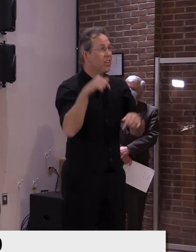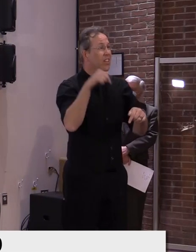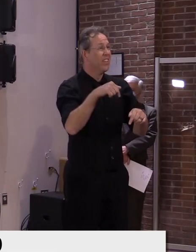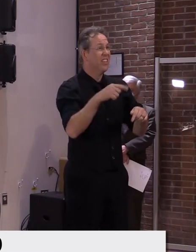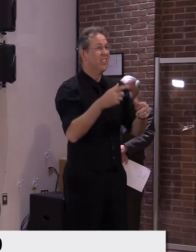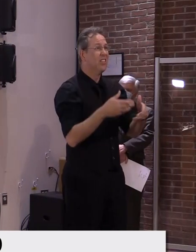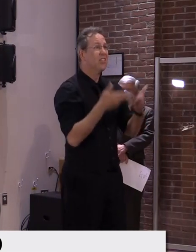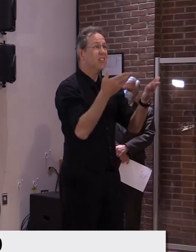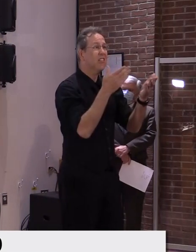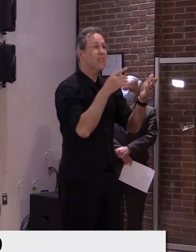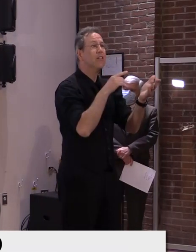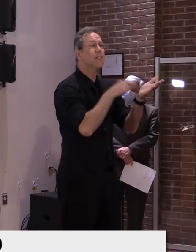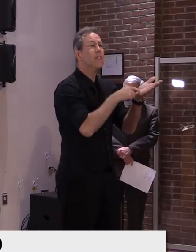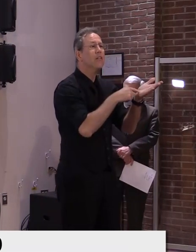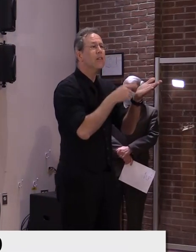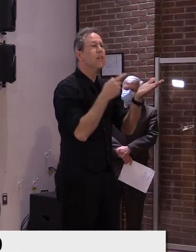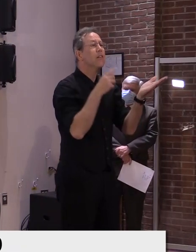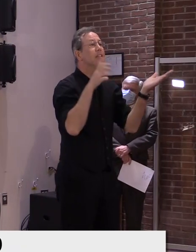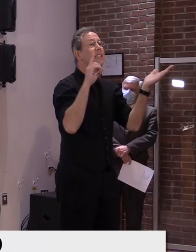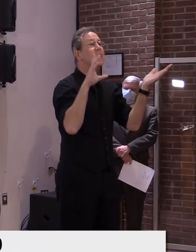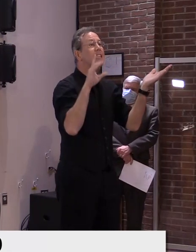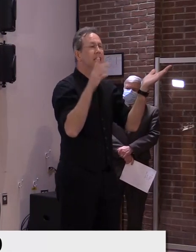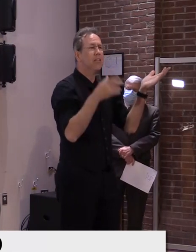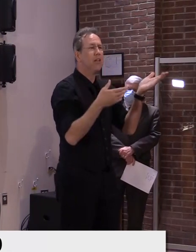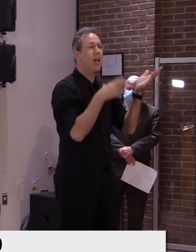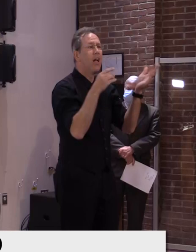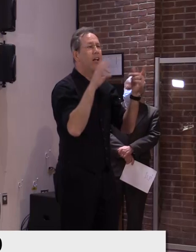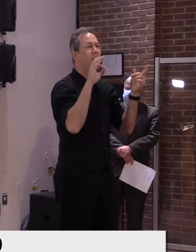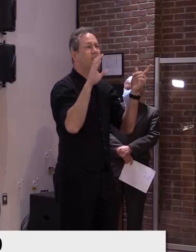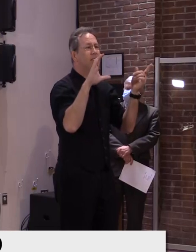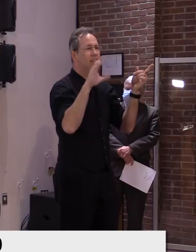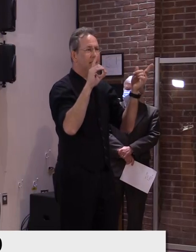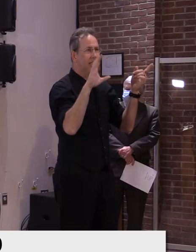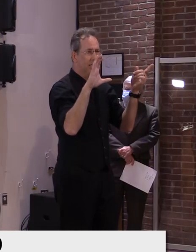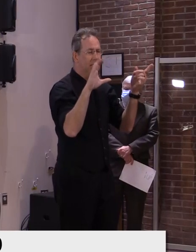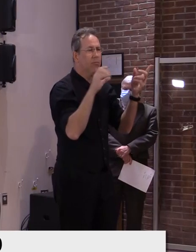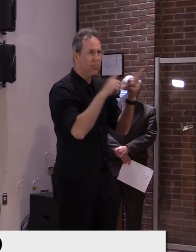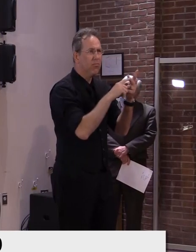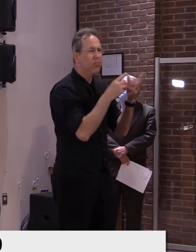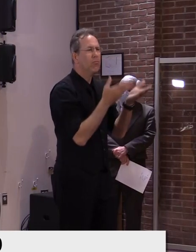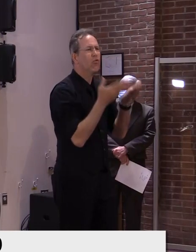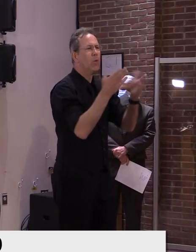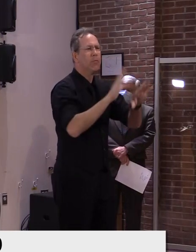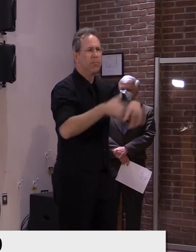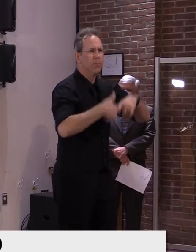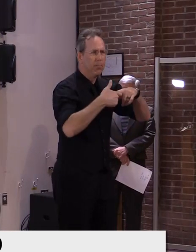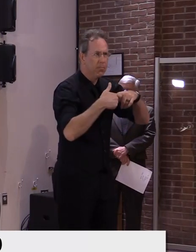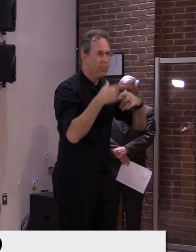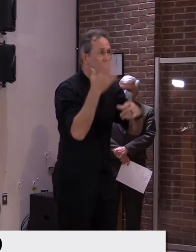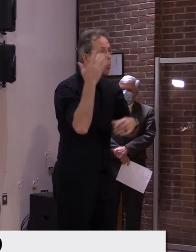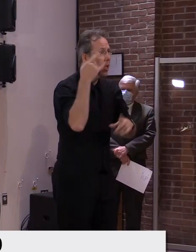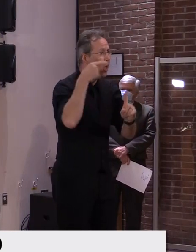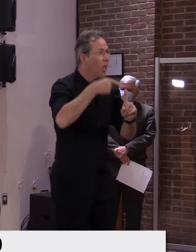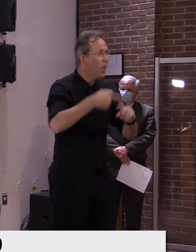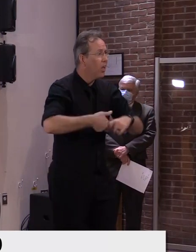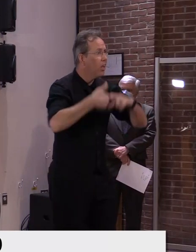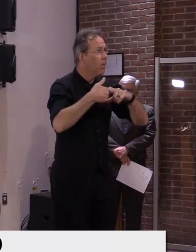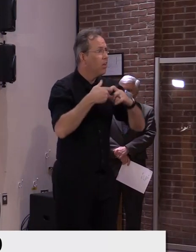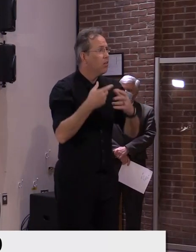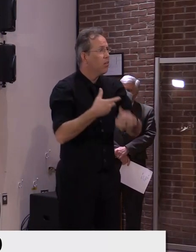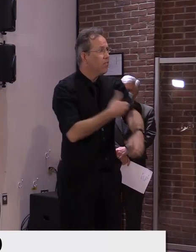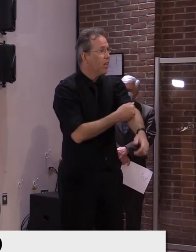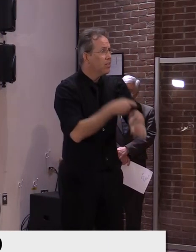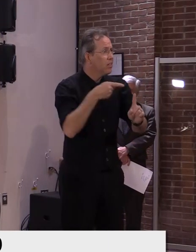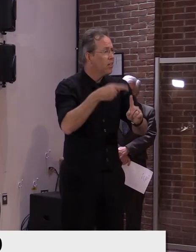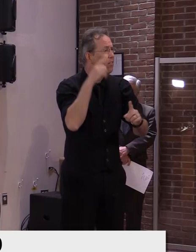and FDA was made out of an abundance of caution due to extremely rare blood